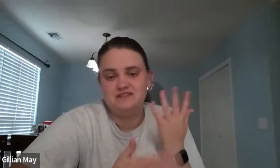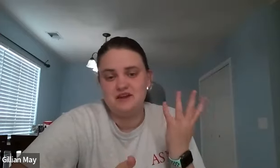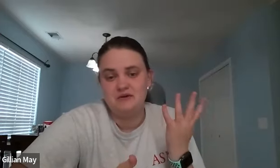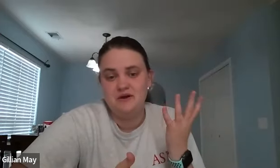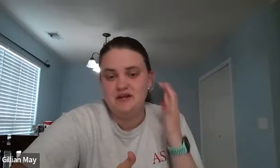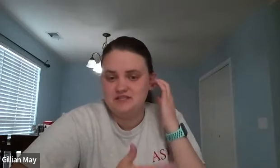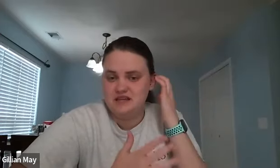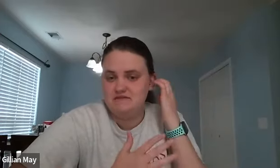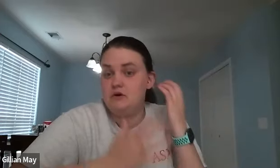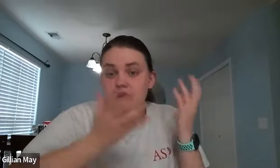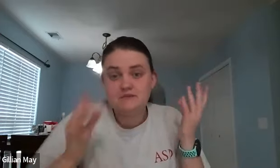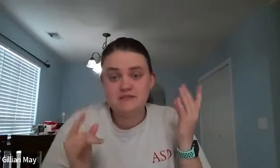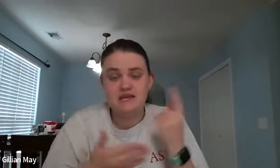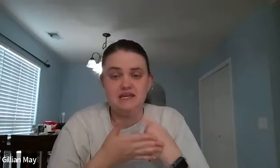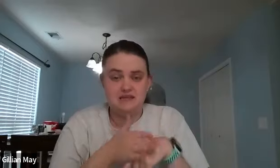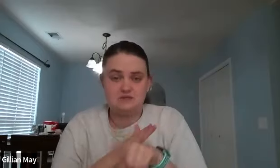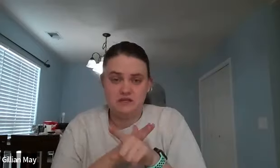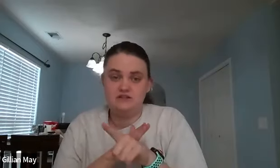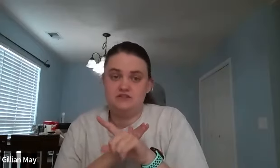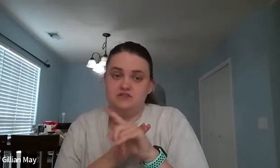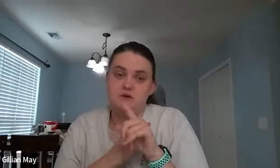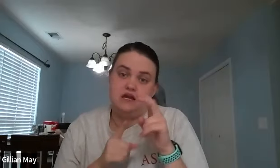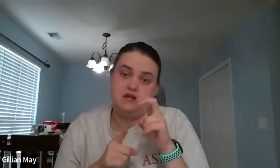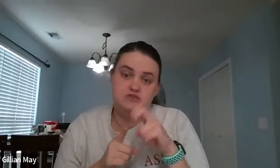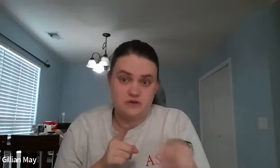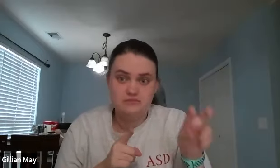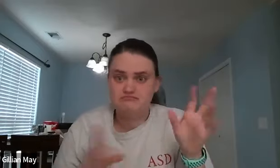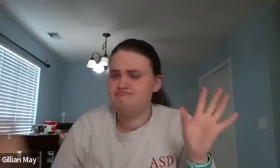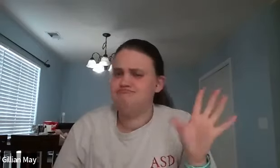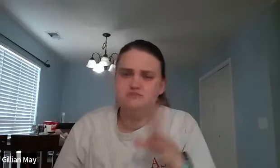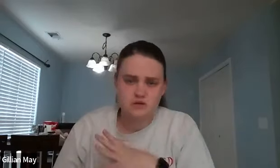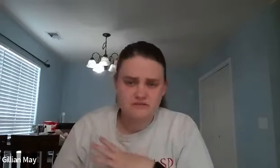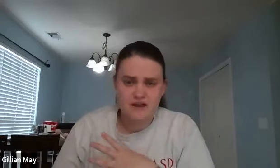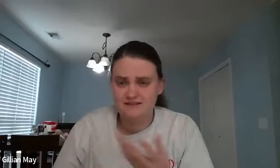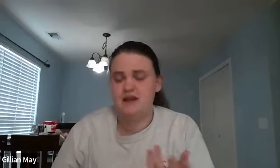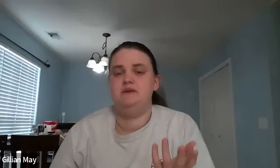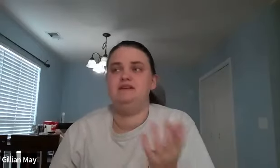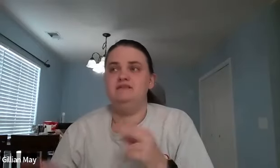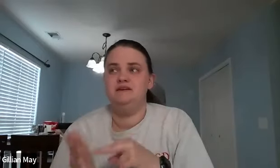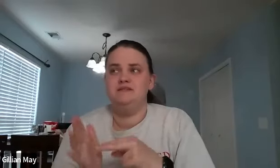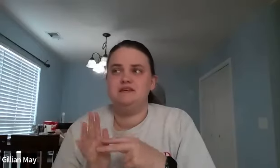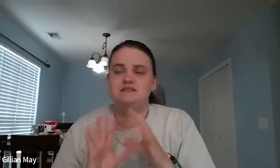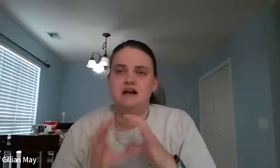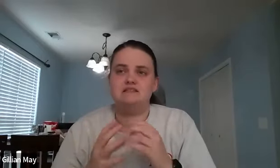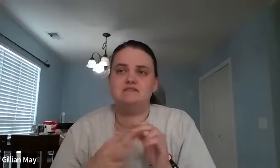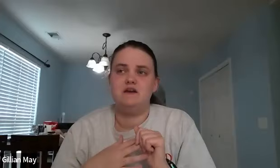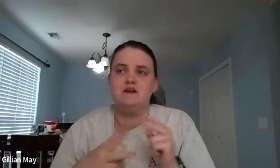So if you aren't able to make it next week due to a trip, totally fine. I mean, this class is a